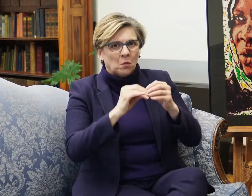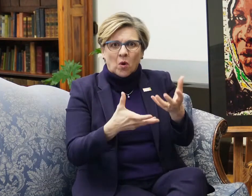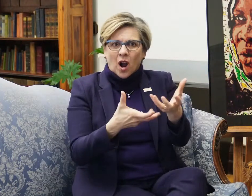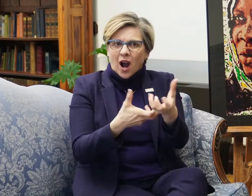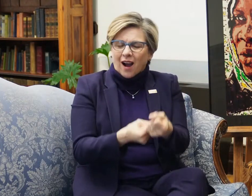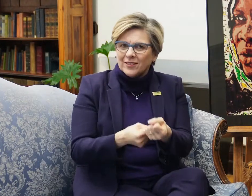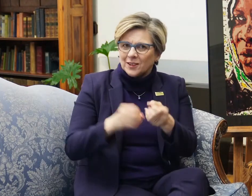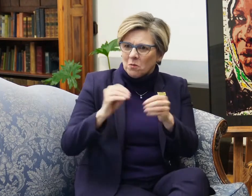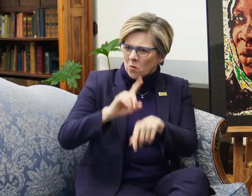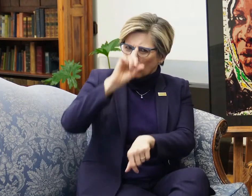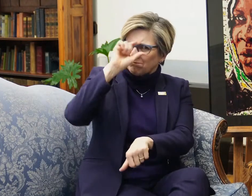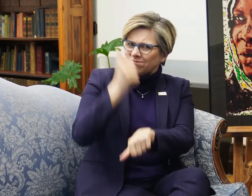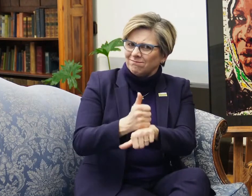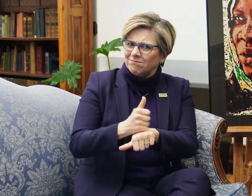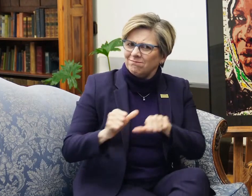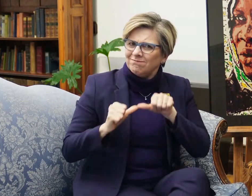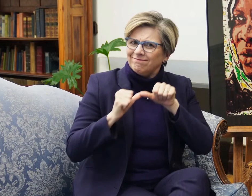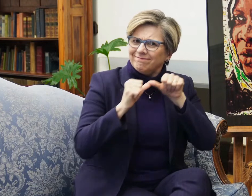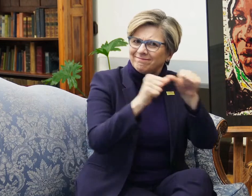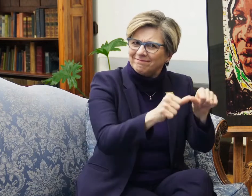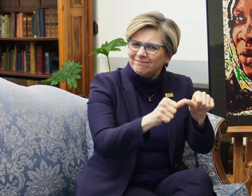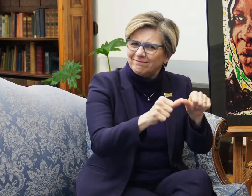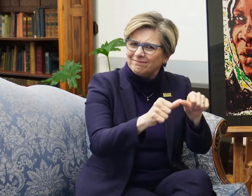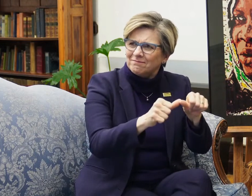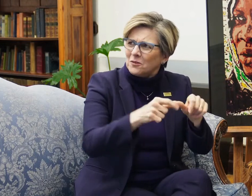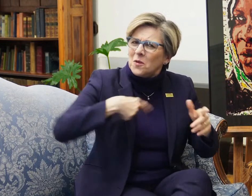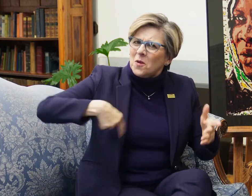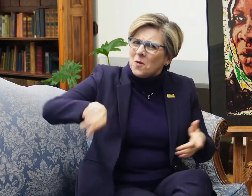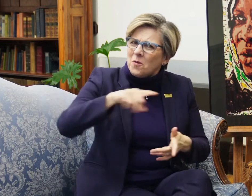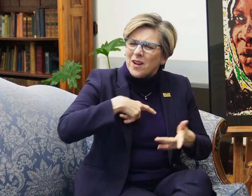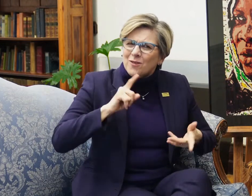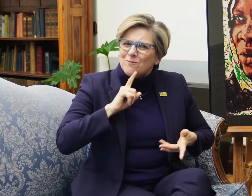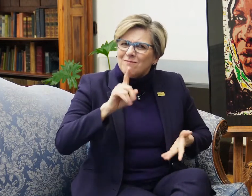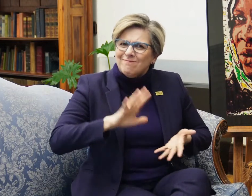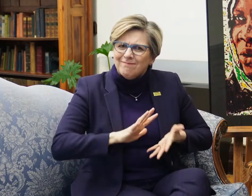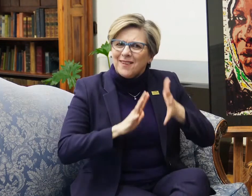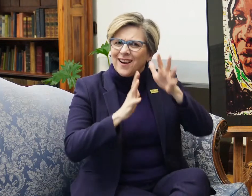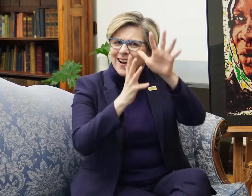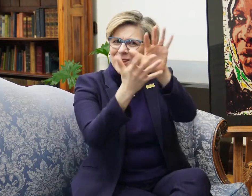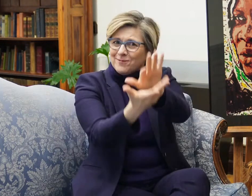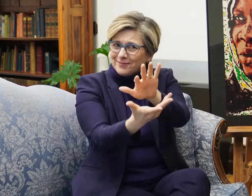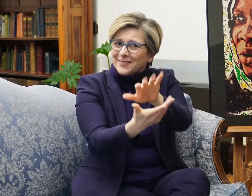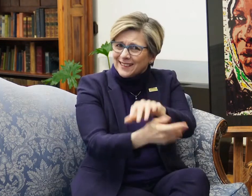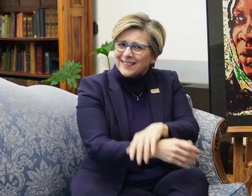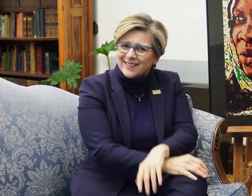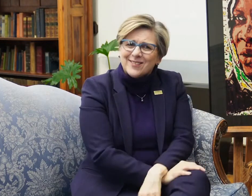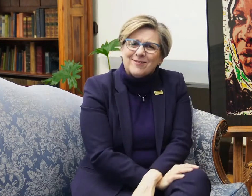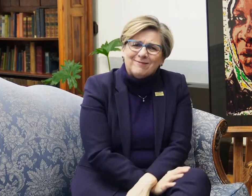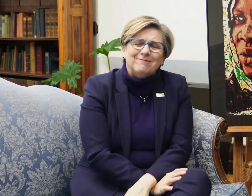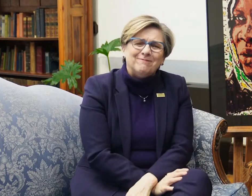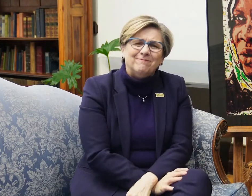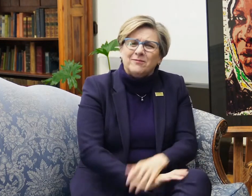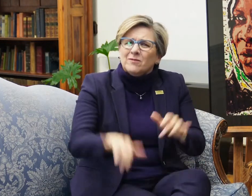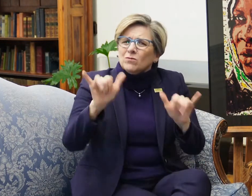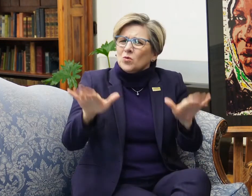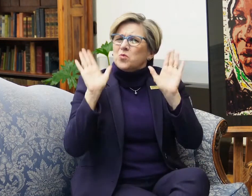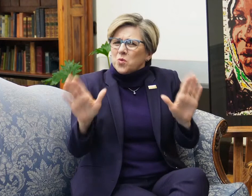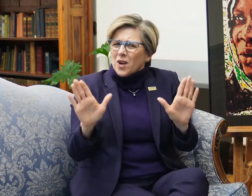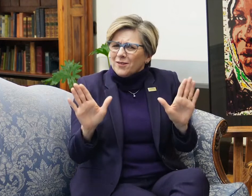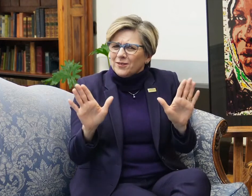forward. As a result, we see increased confidence and are now more than ever determined to persist. We are truly becoming,